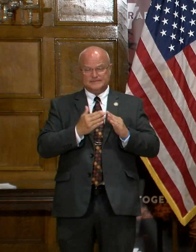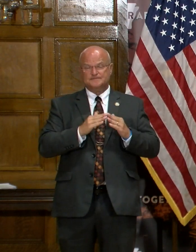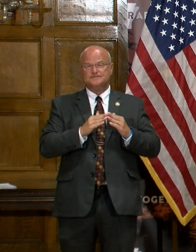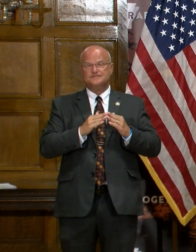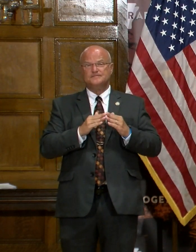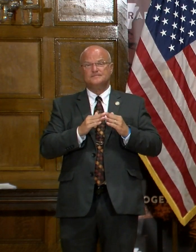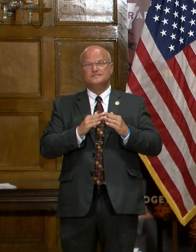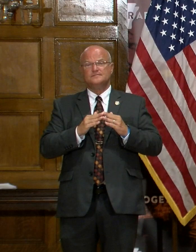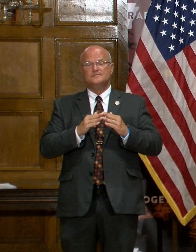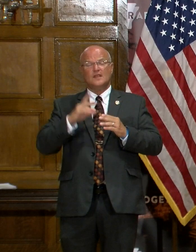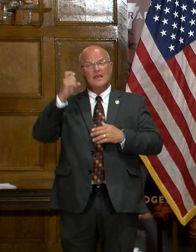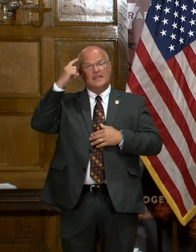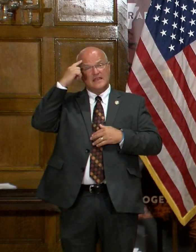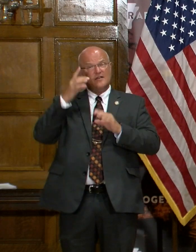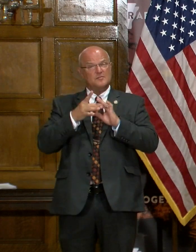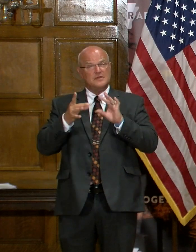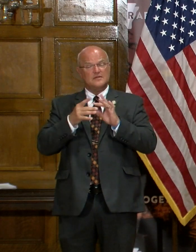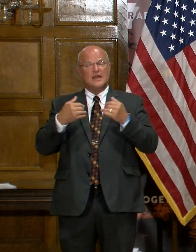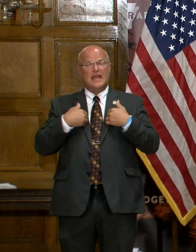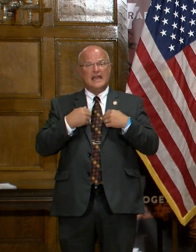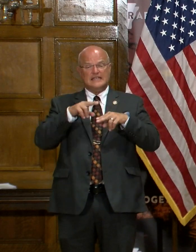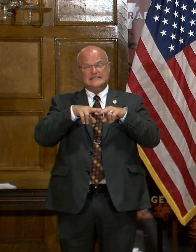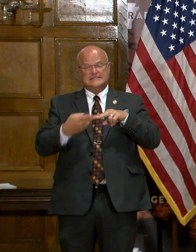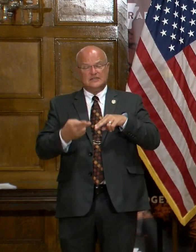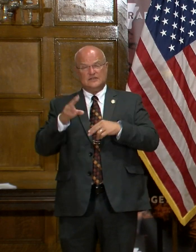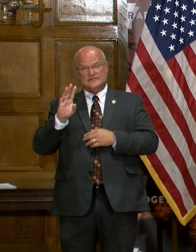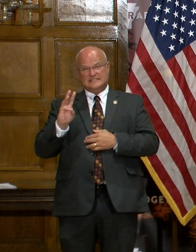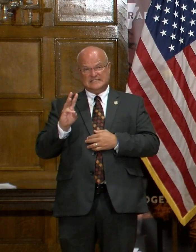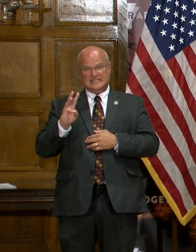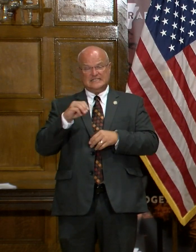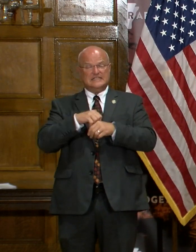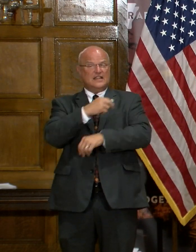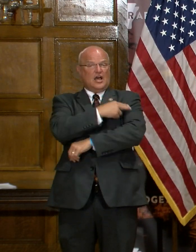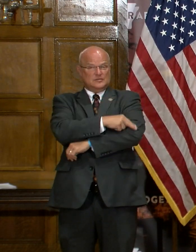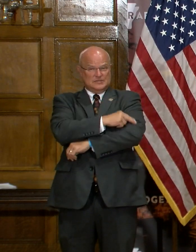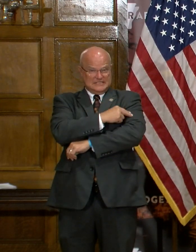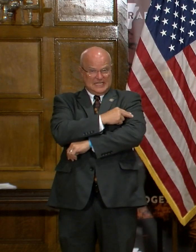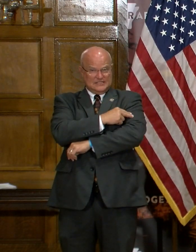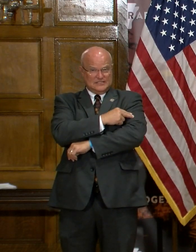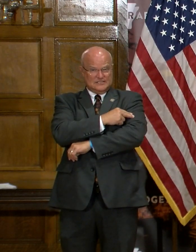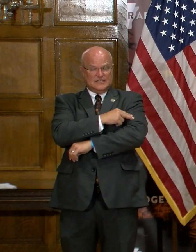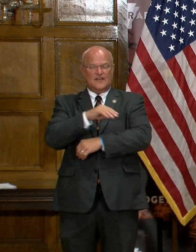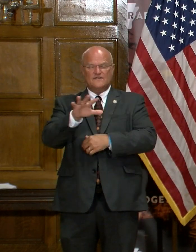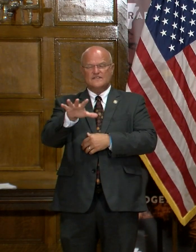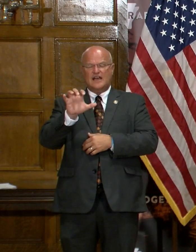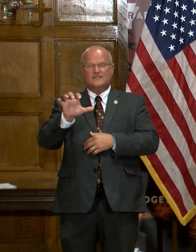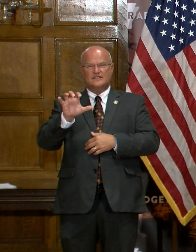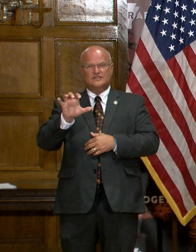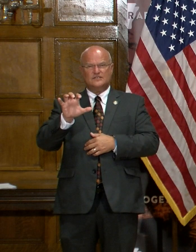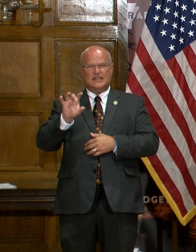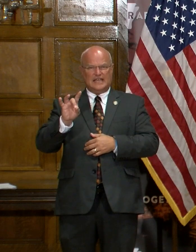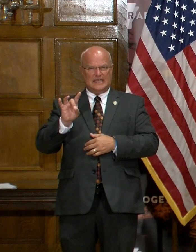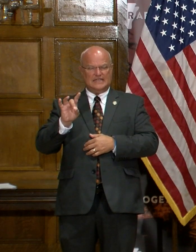The Governor mentioned that we've had a decrease of 6 in our hospitalizations, now to 508 Arkansans